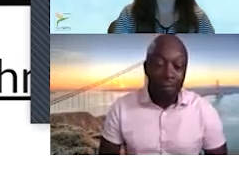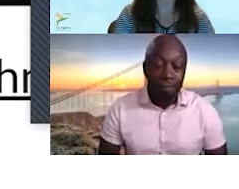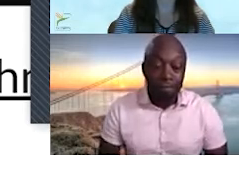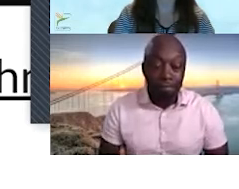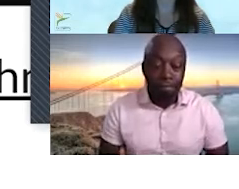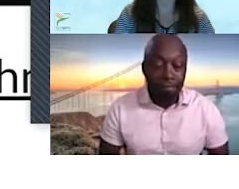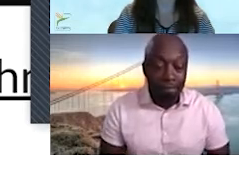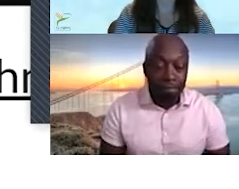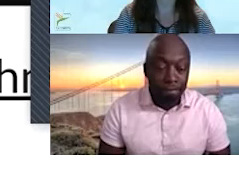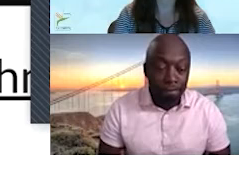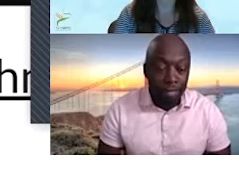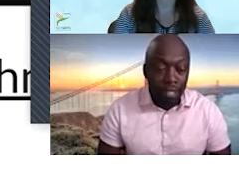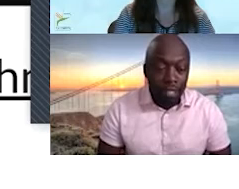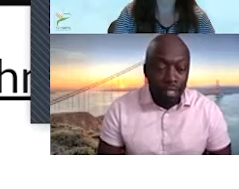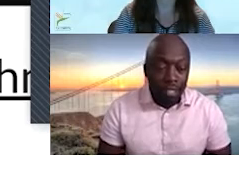Mommy.